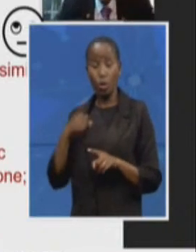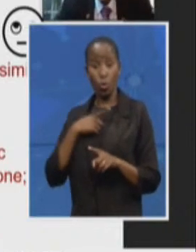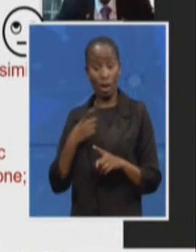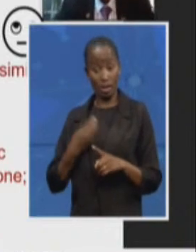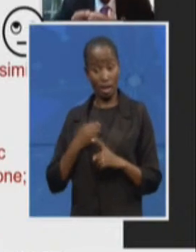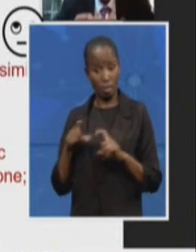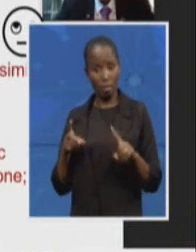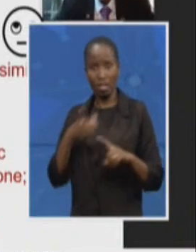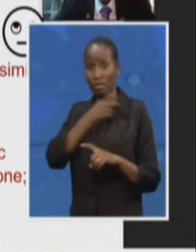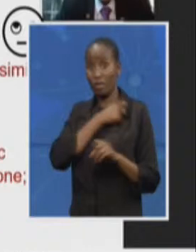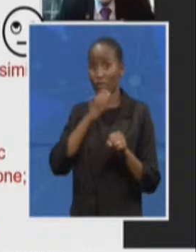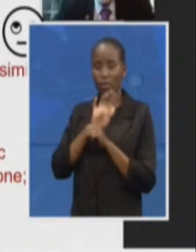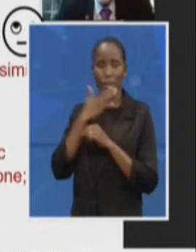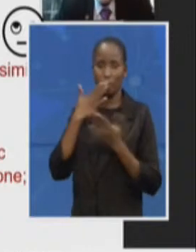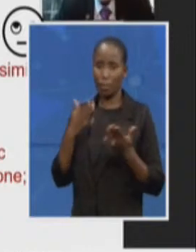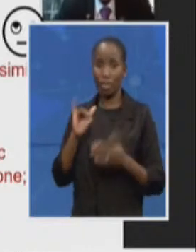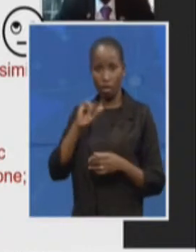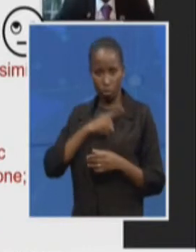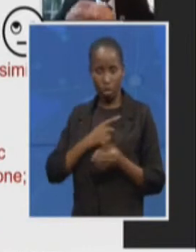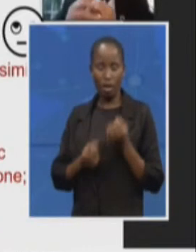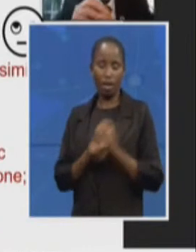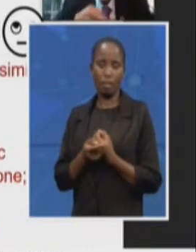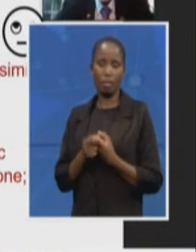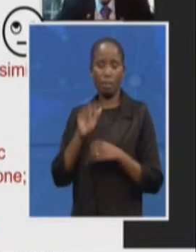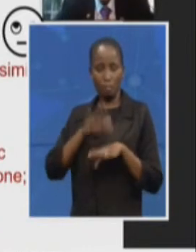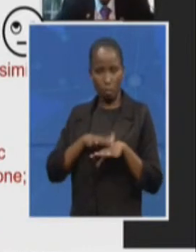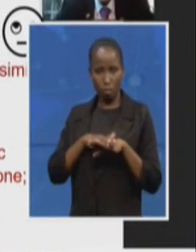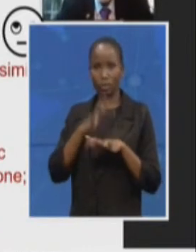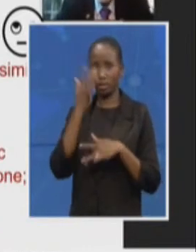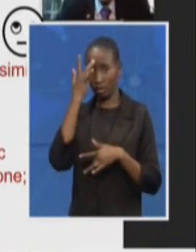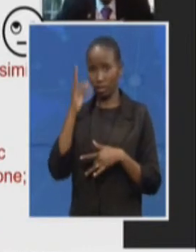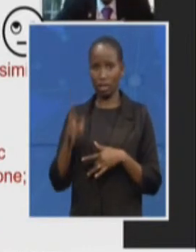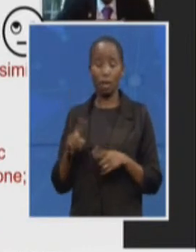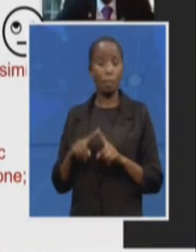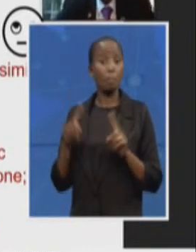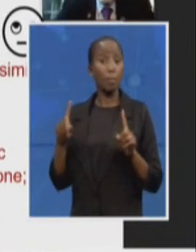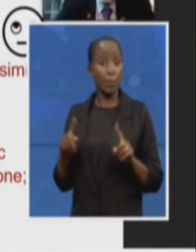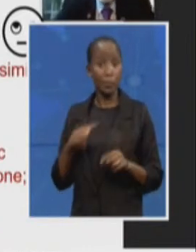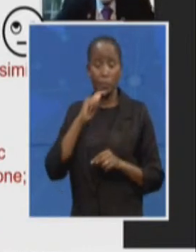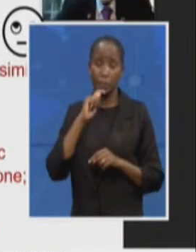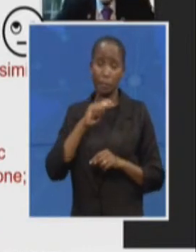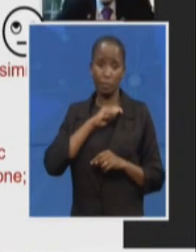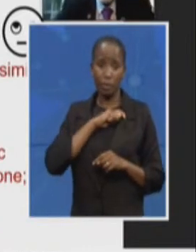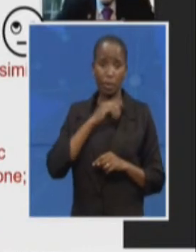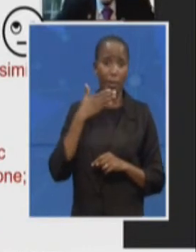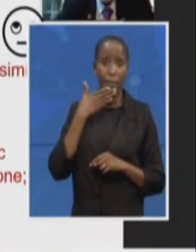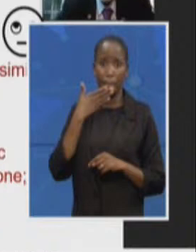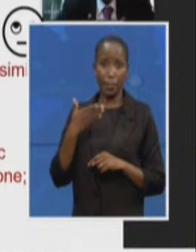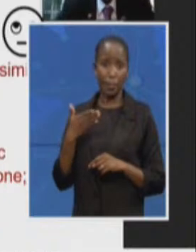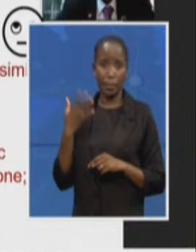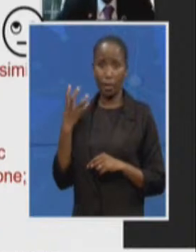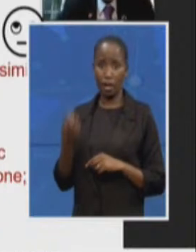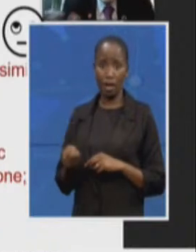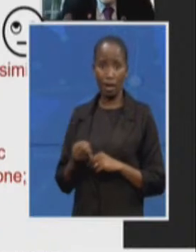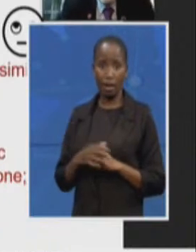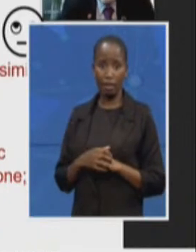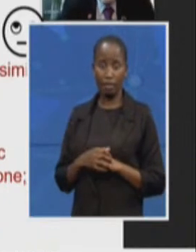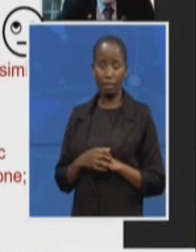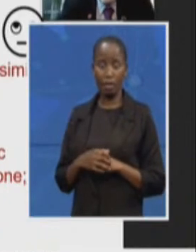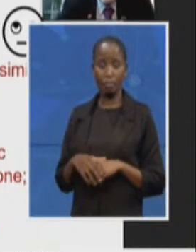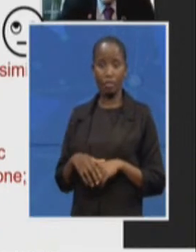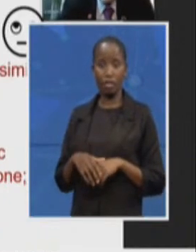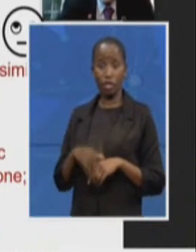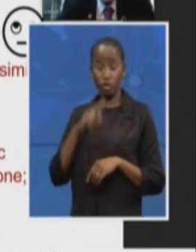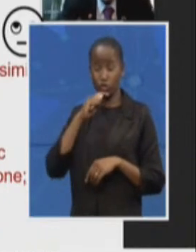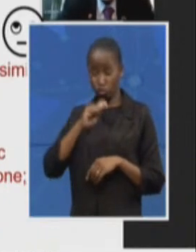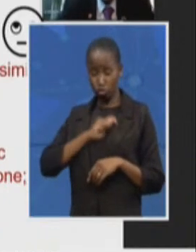we simply do not have sound, reliable data on the clinical presentation, but